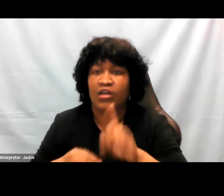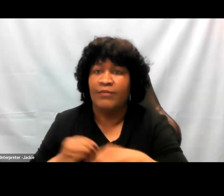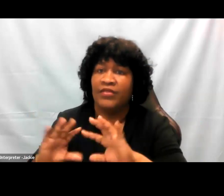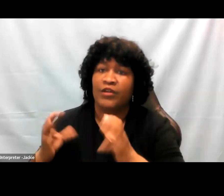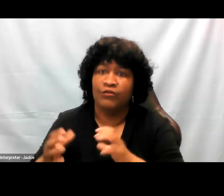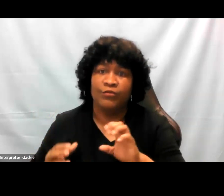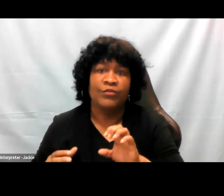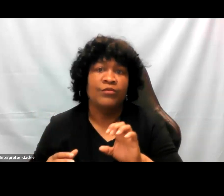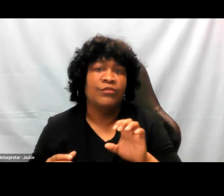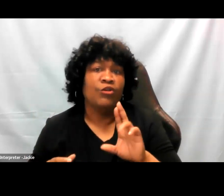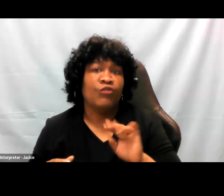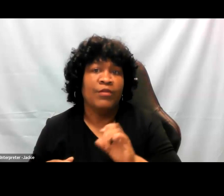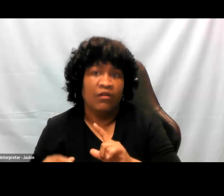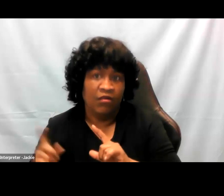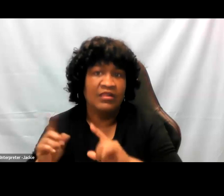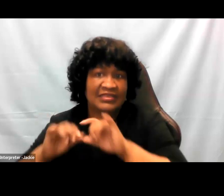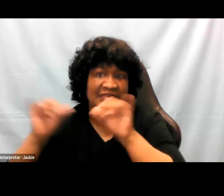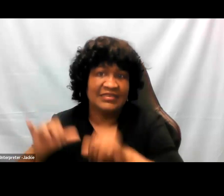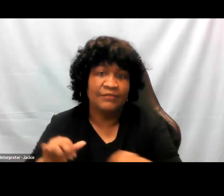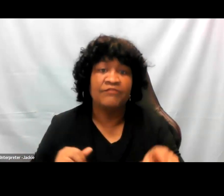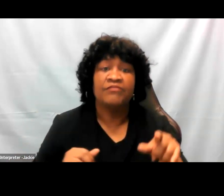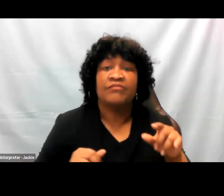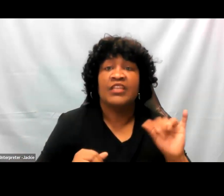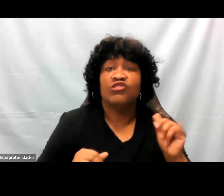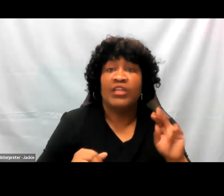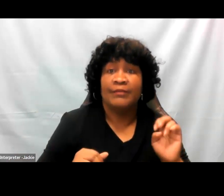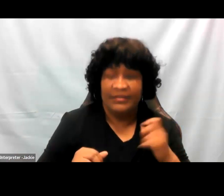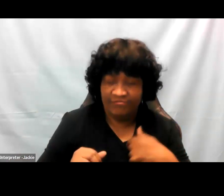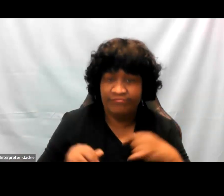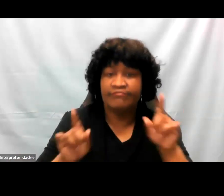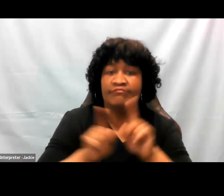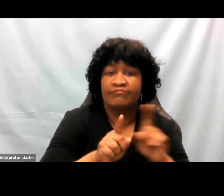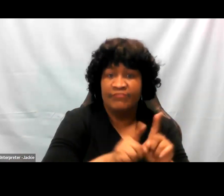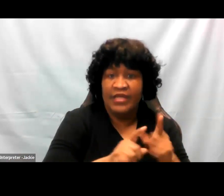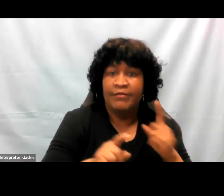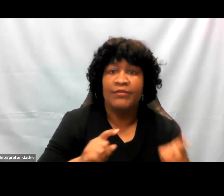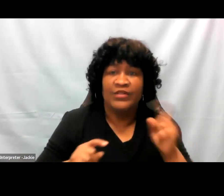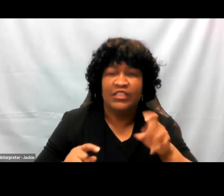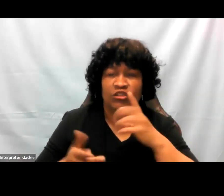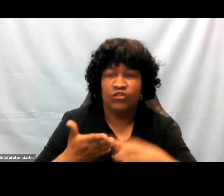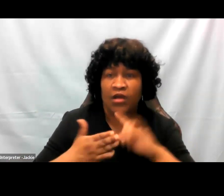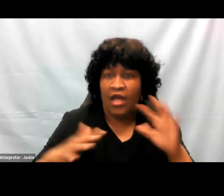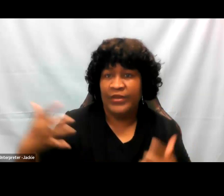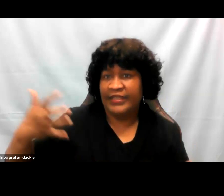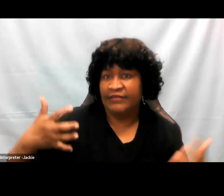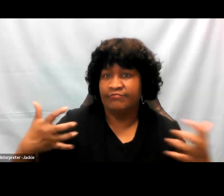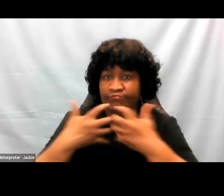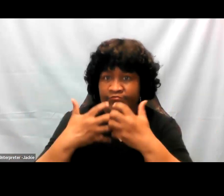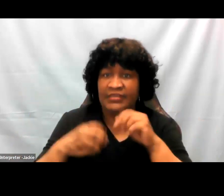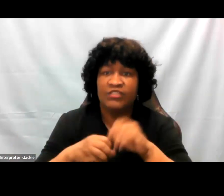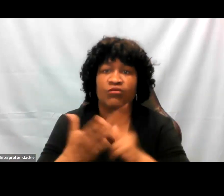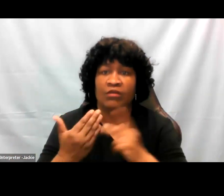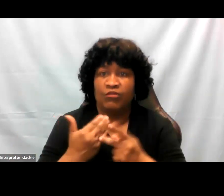Kimberly, I do too. And I think we can talk about how we might fit that into our process. So thanks for raising this.